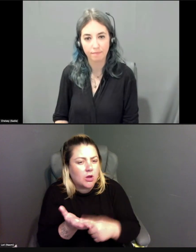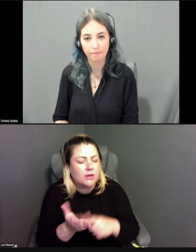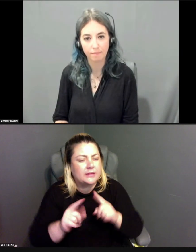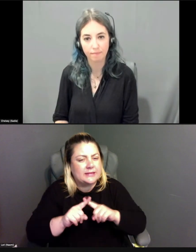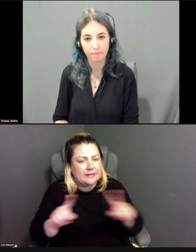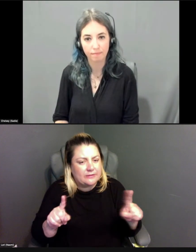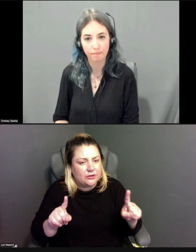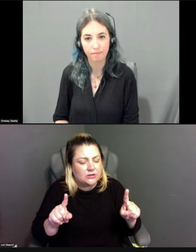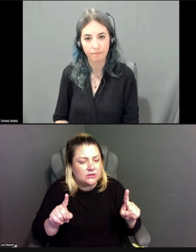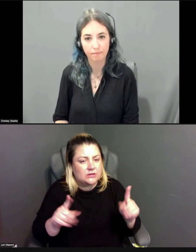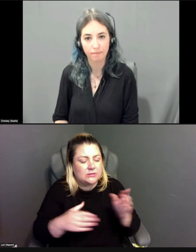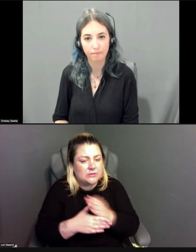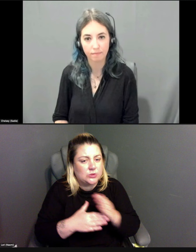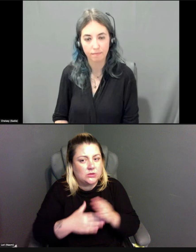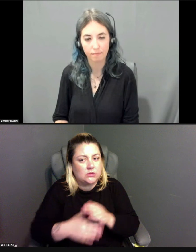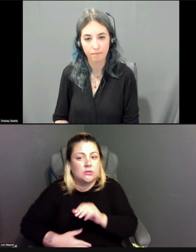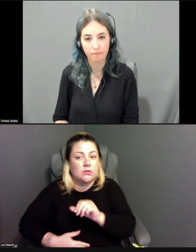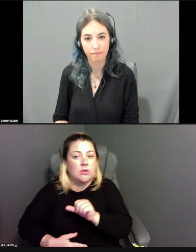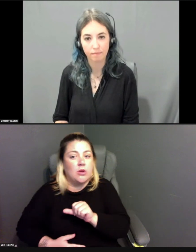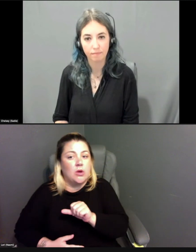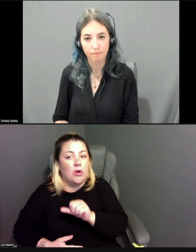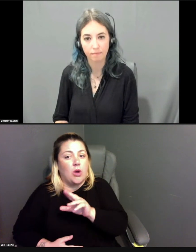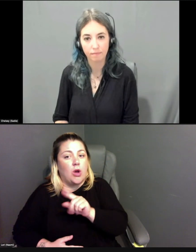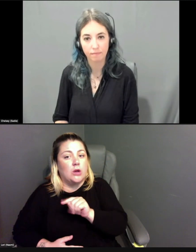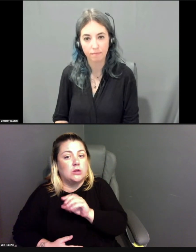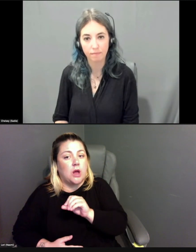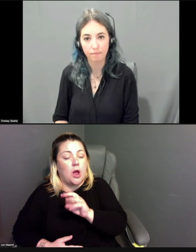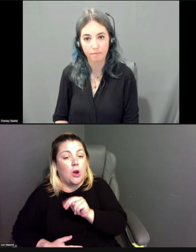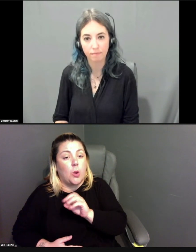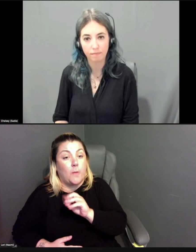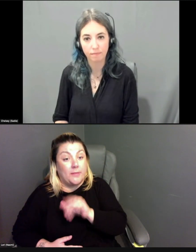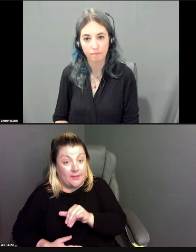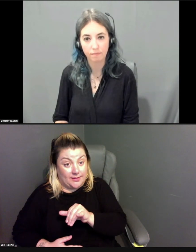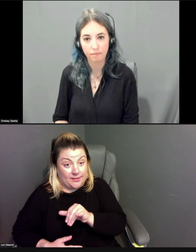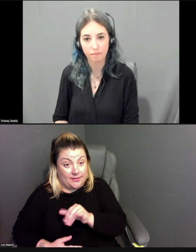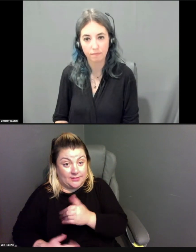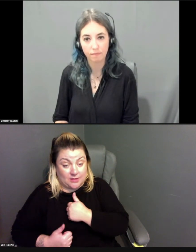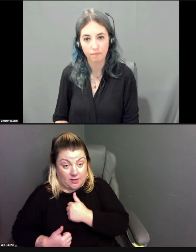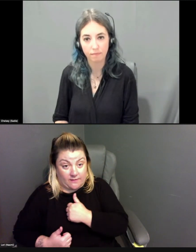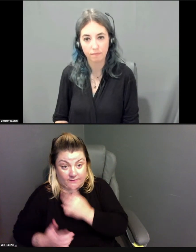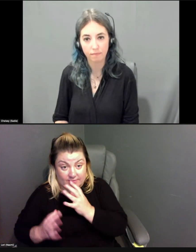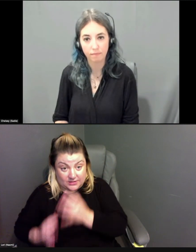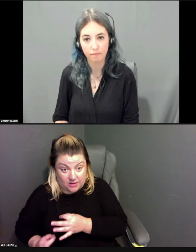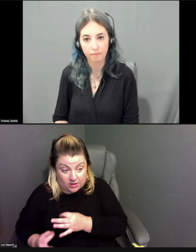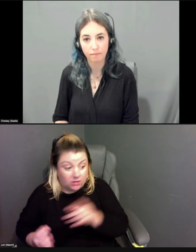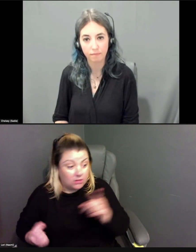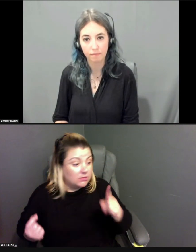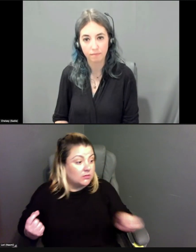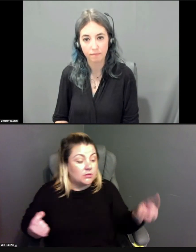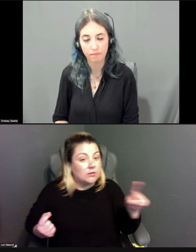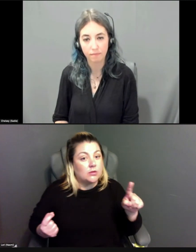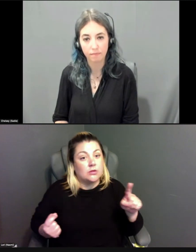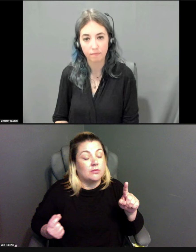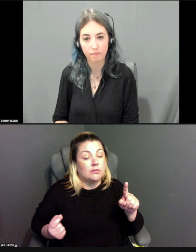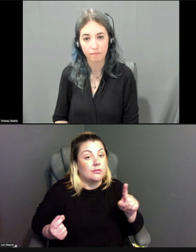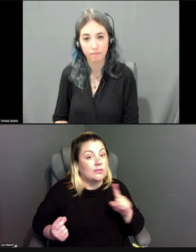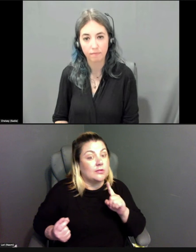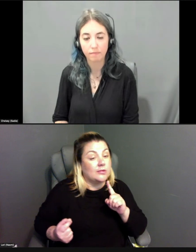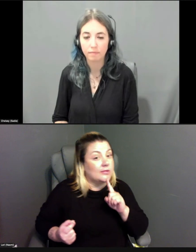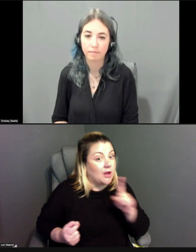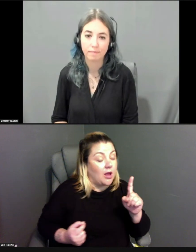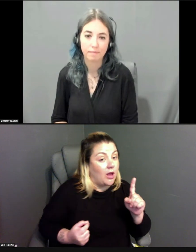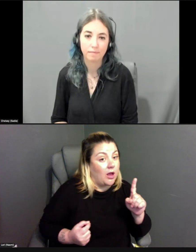between autonomy and things that are not actually autonomous. How like